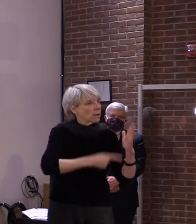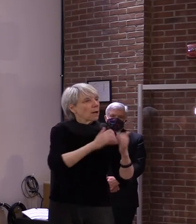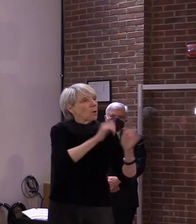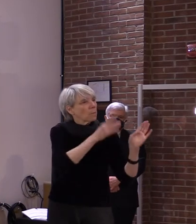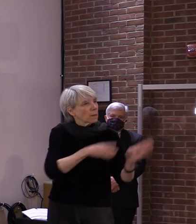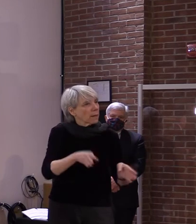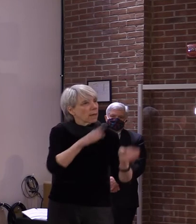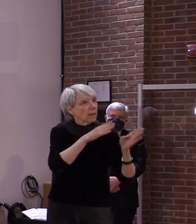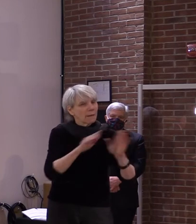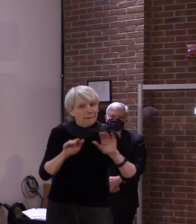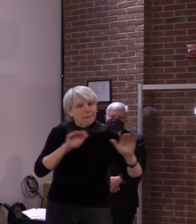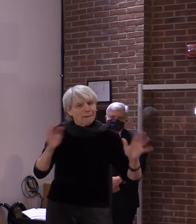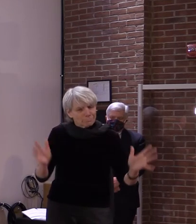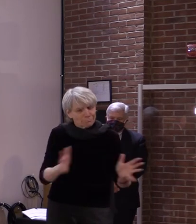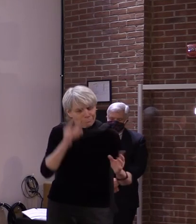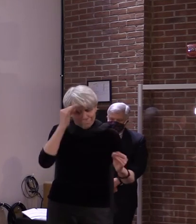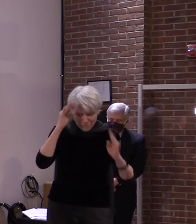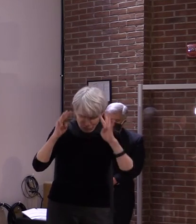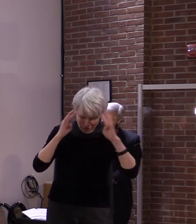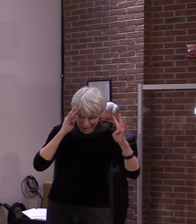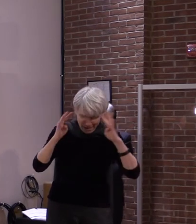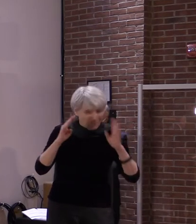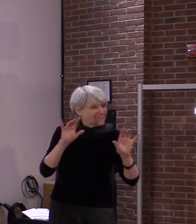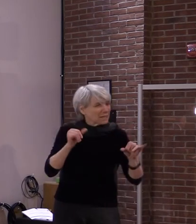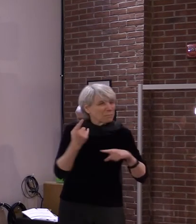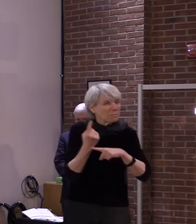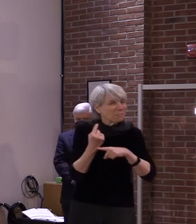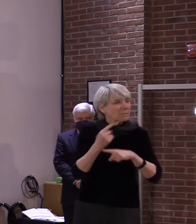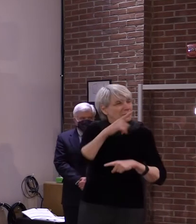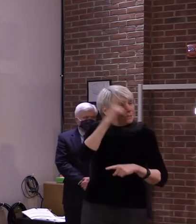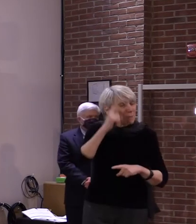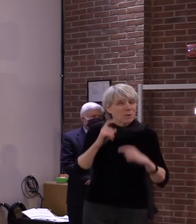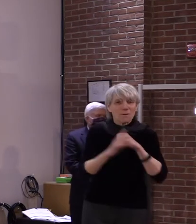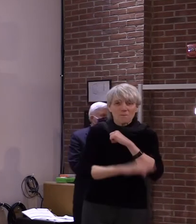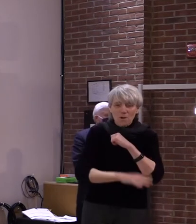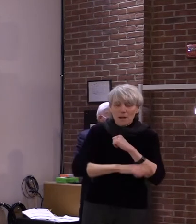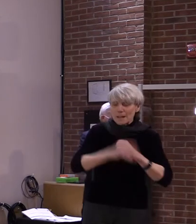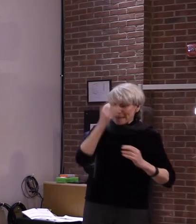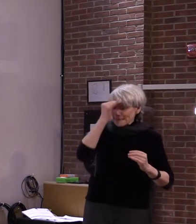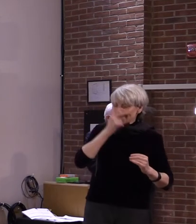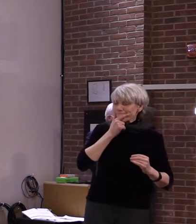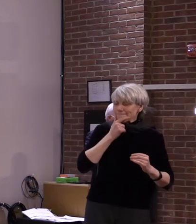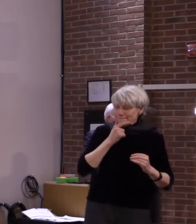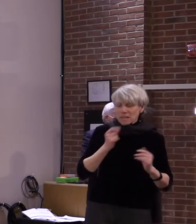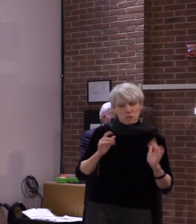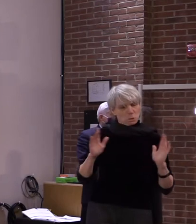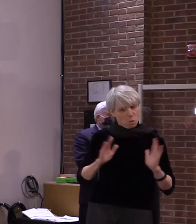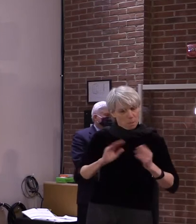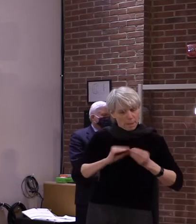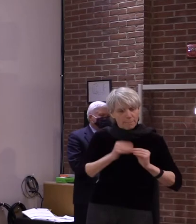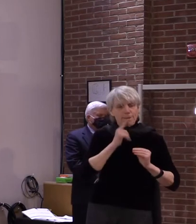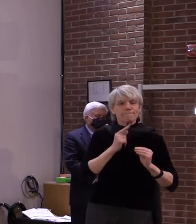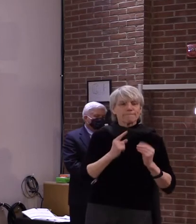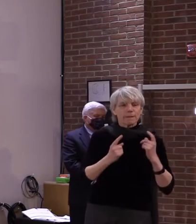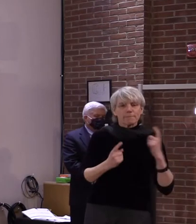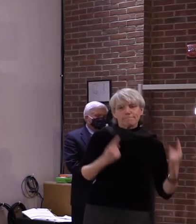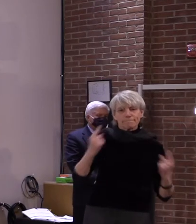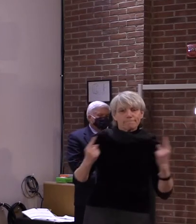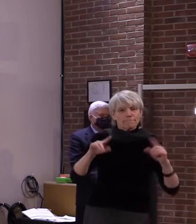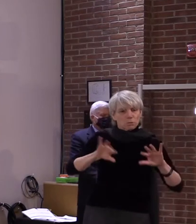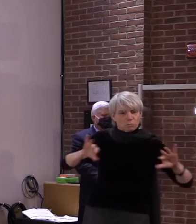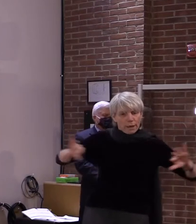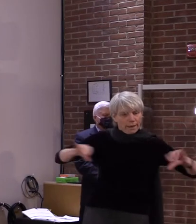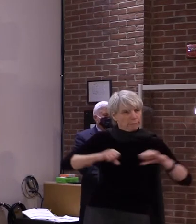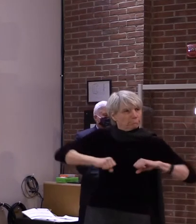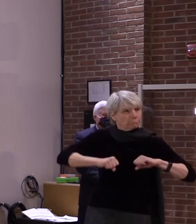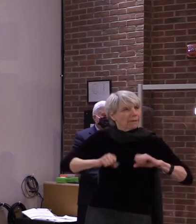be creative just like they were through the summer and fall and creating experiences that are within the accd guidelines so really you know again